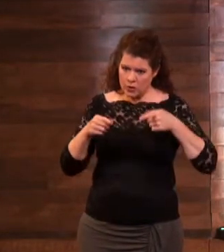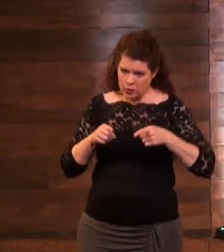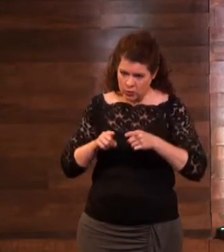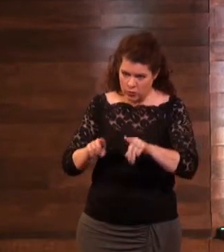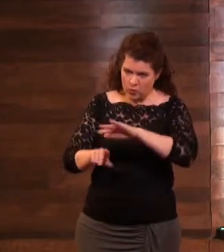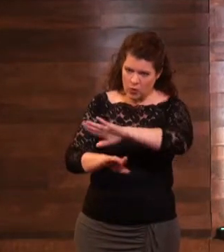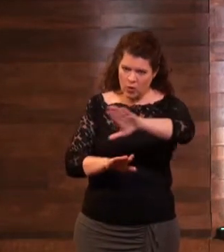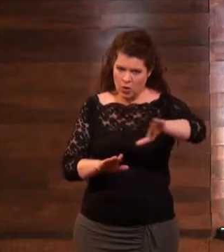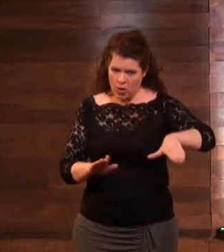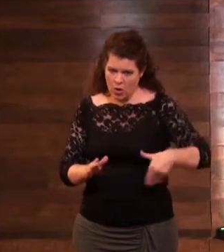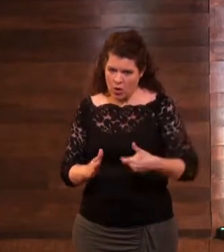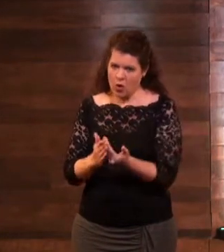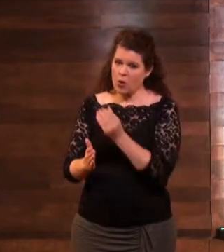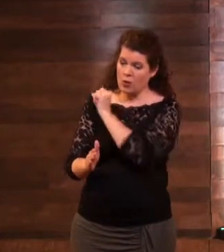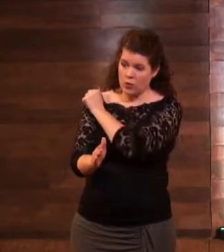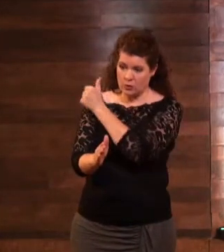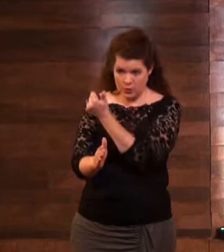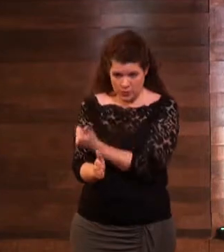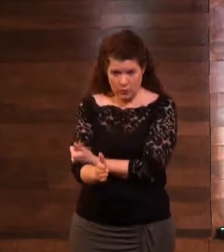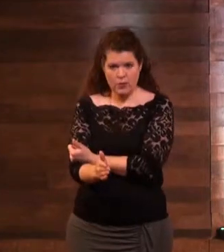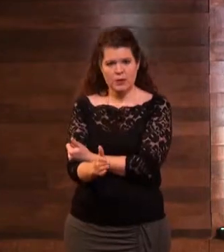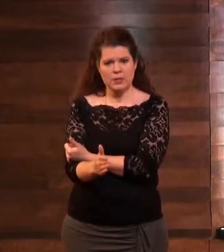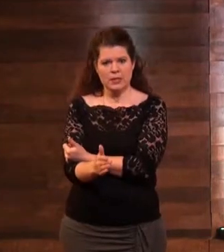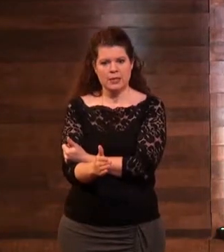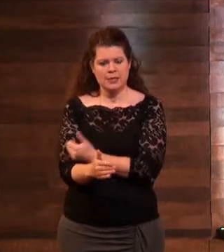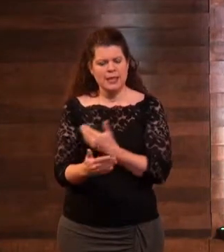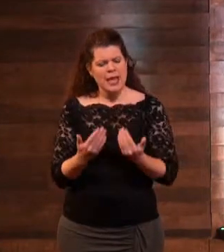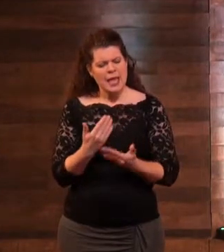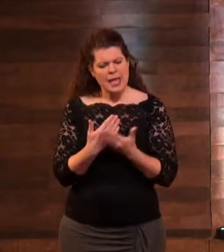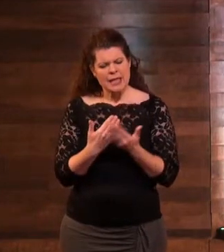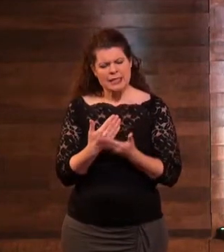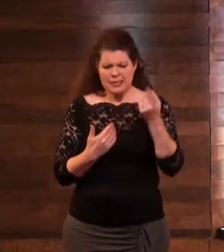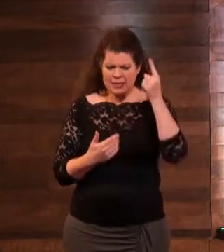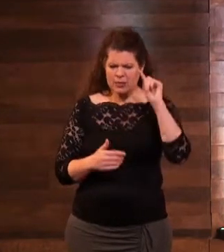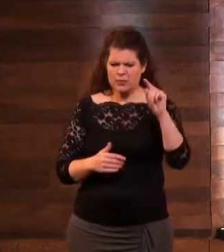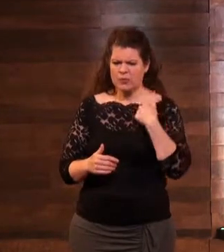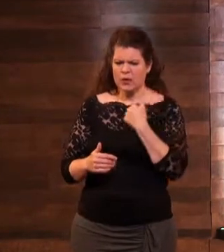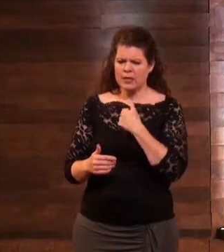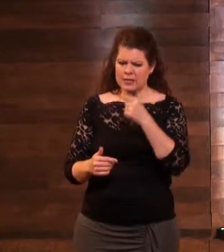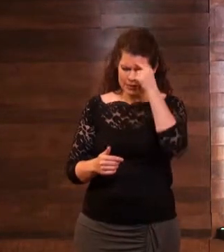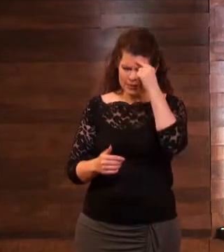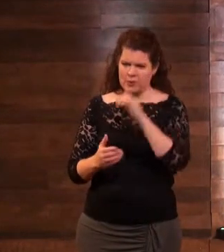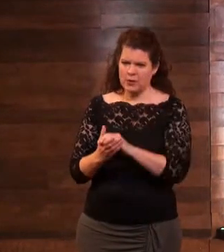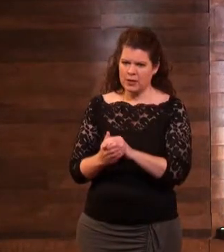us to believe this about the ancient nations than it does about our boss.